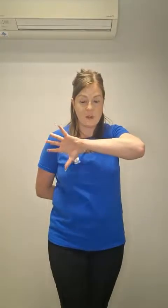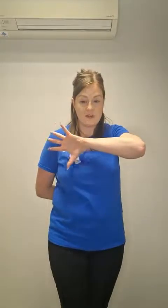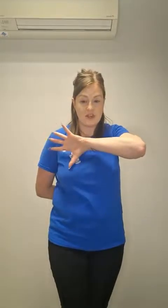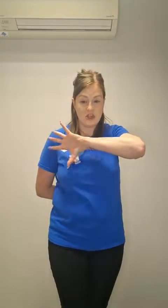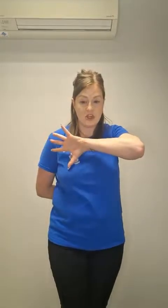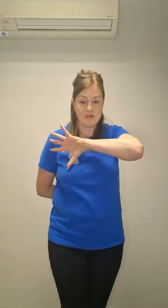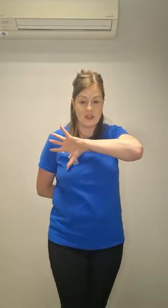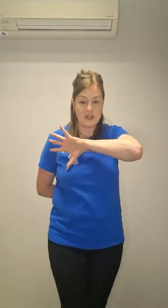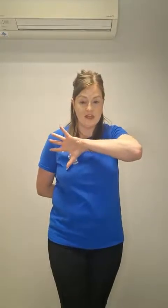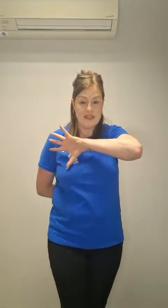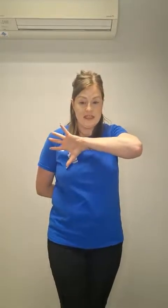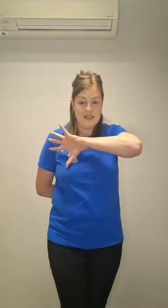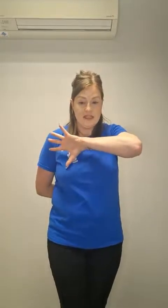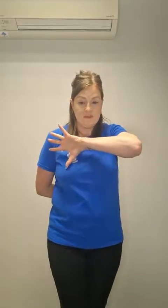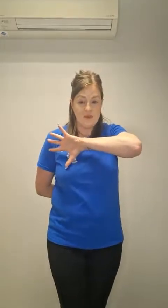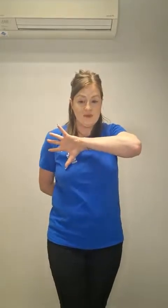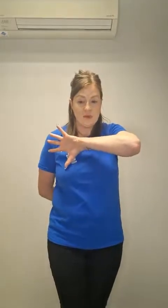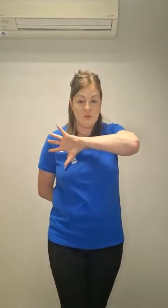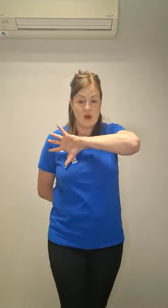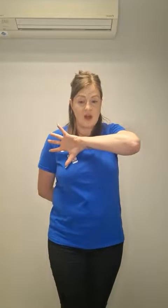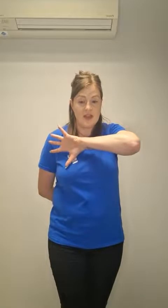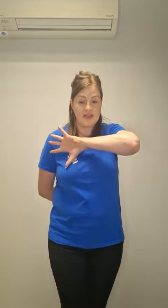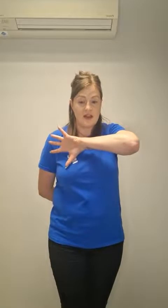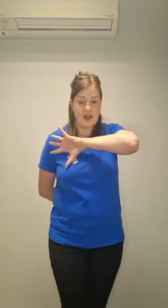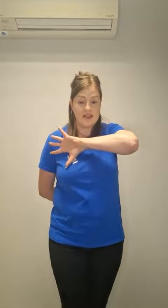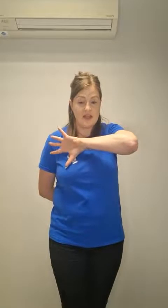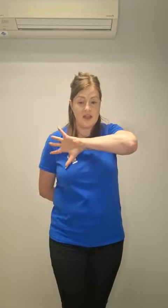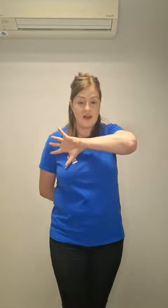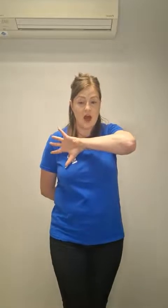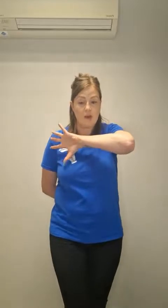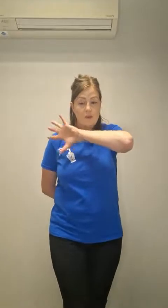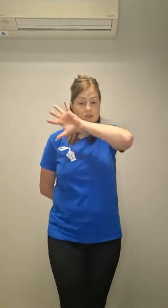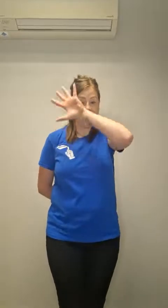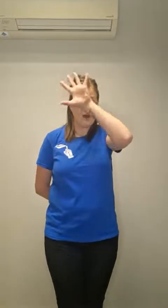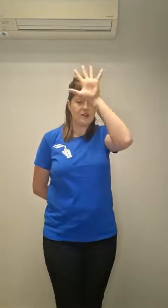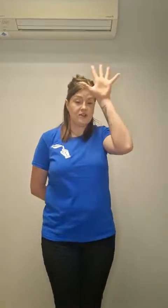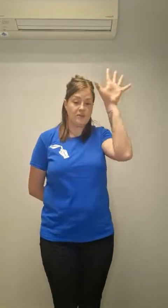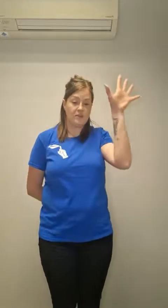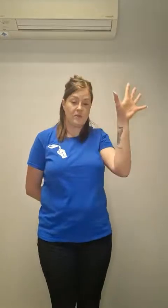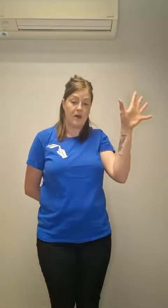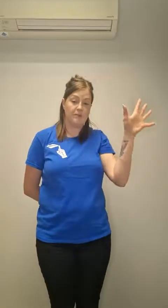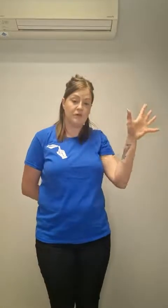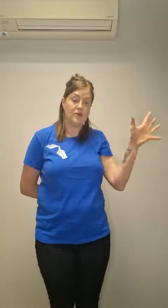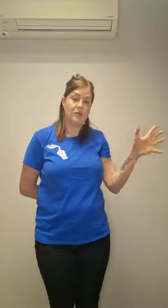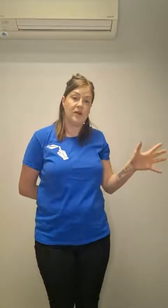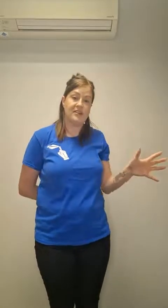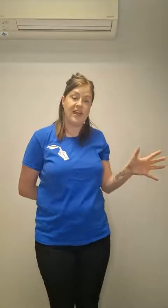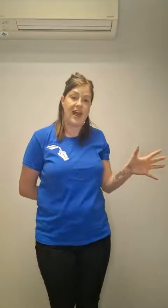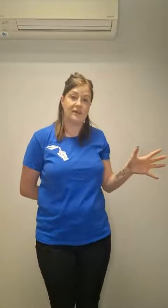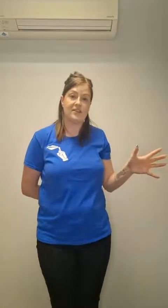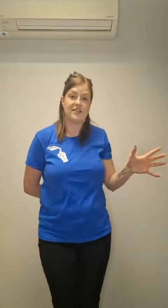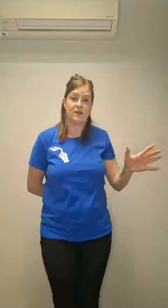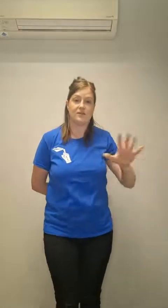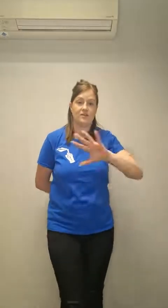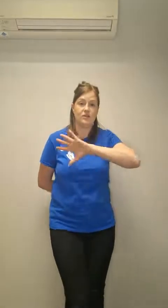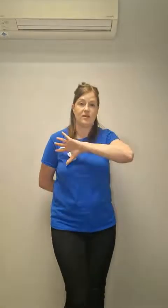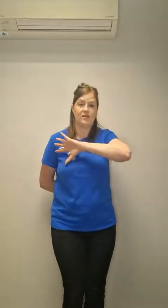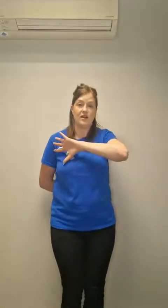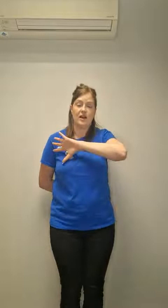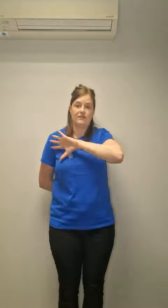supporting shoulder, moves to working side in an upward arc to finish palm forward, pointing out. So I don't know if you can, I'll have to make it a